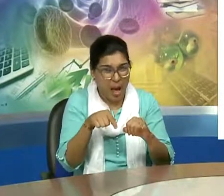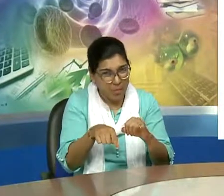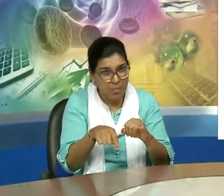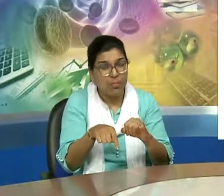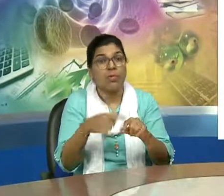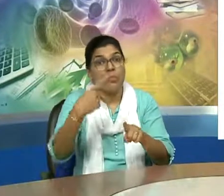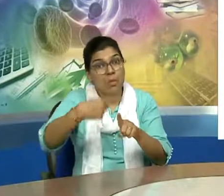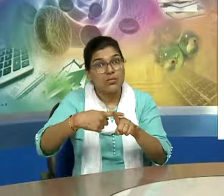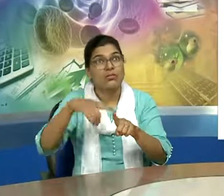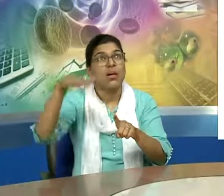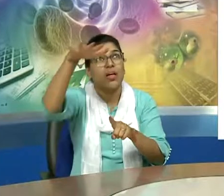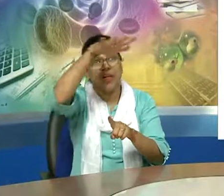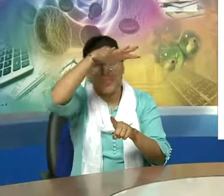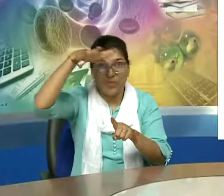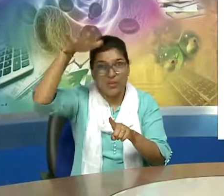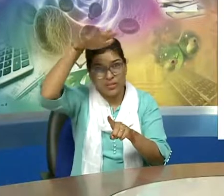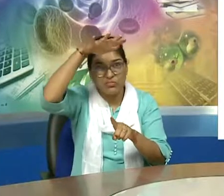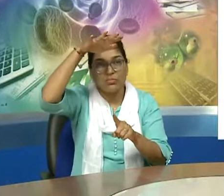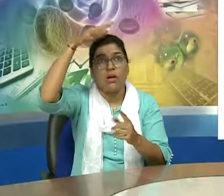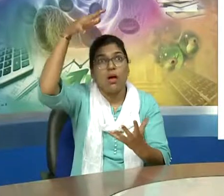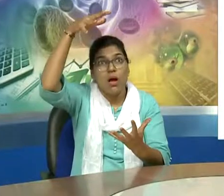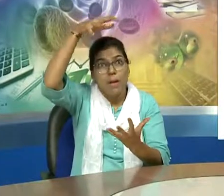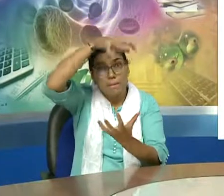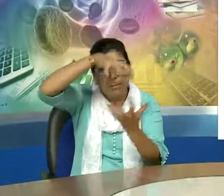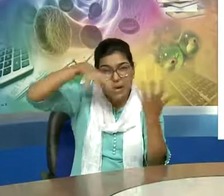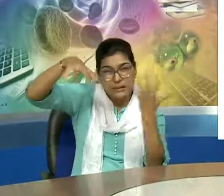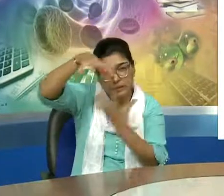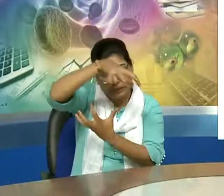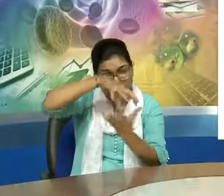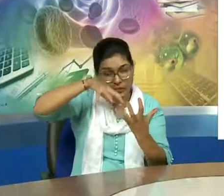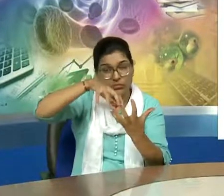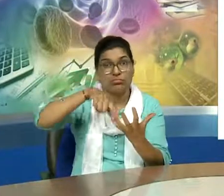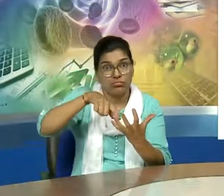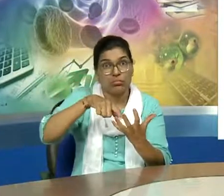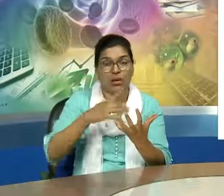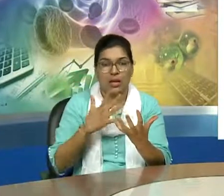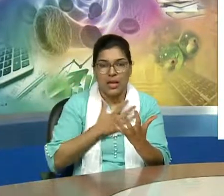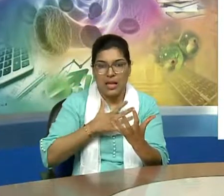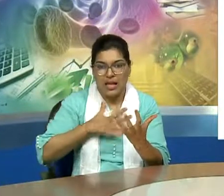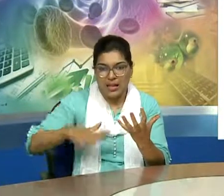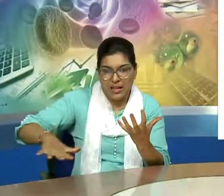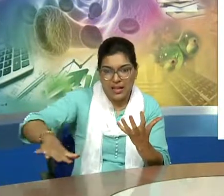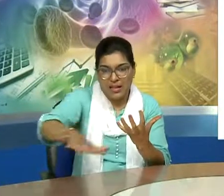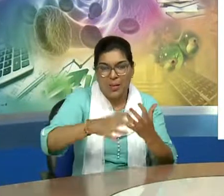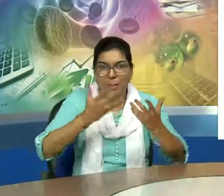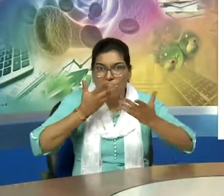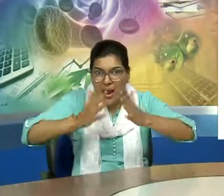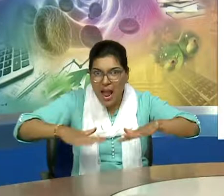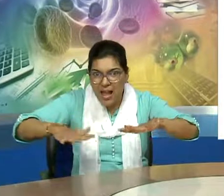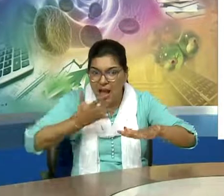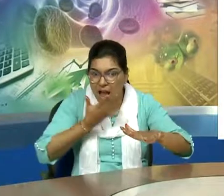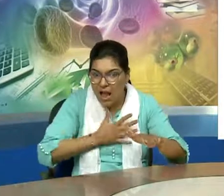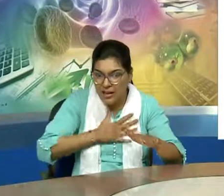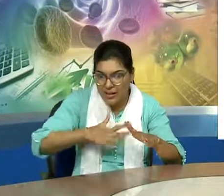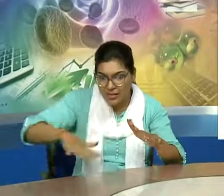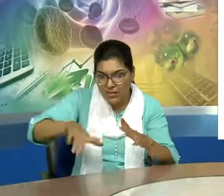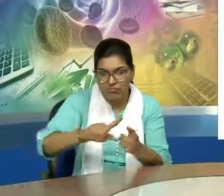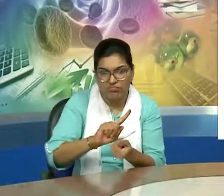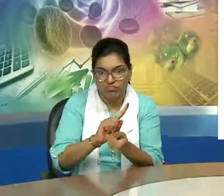different pesticides are used, and sometimes all those pesticides are also non-biodegradable.